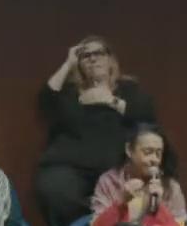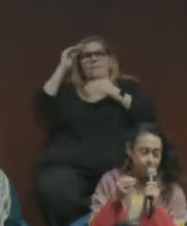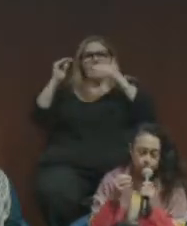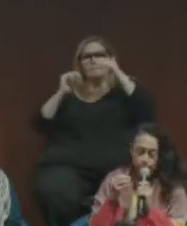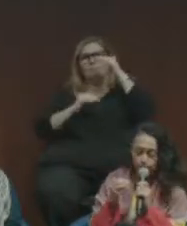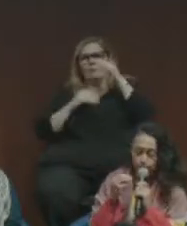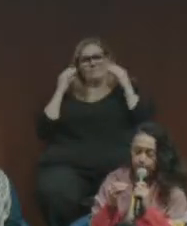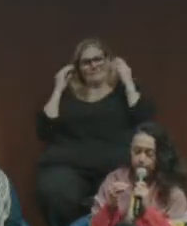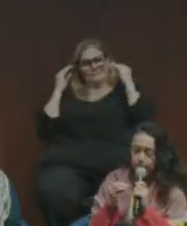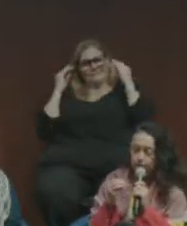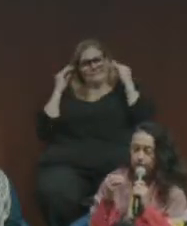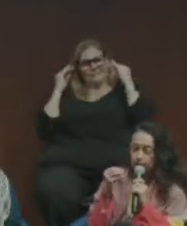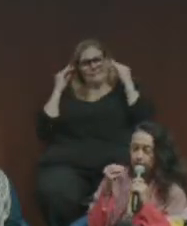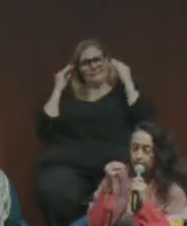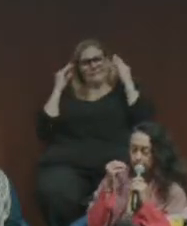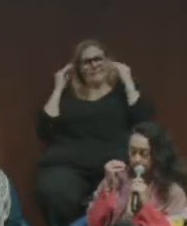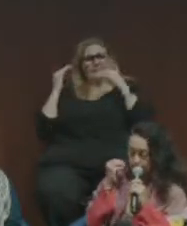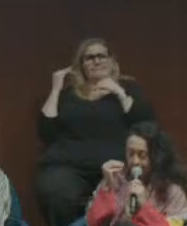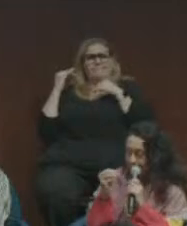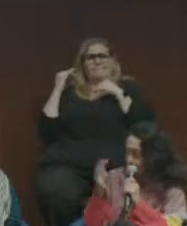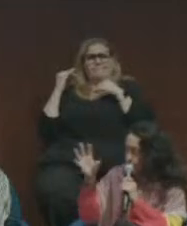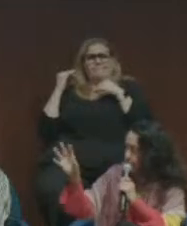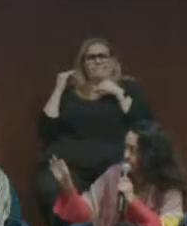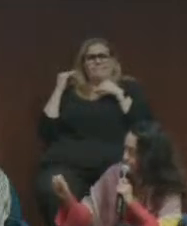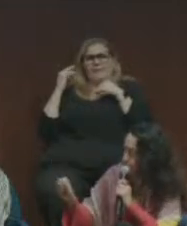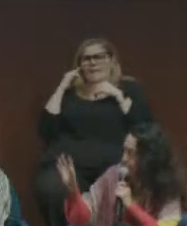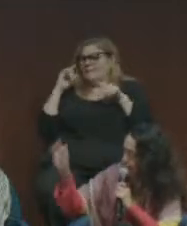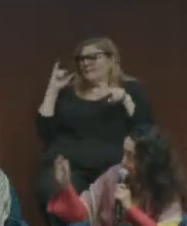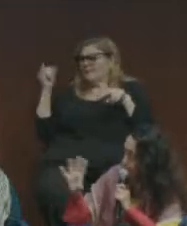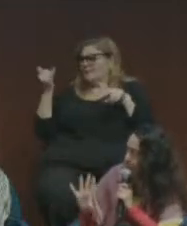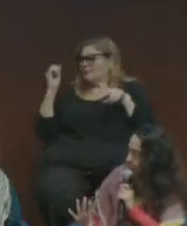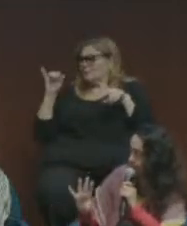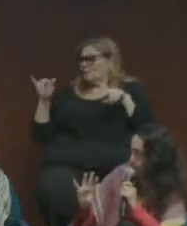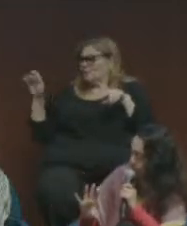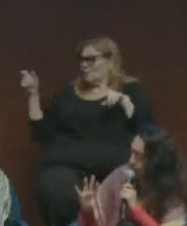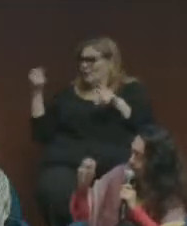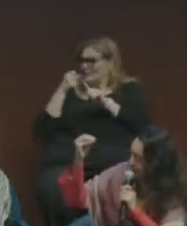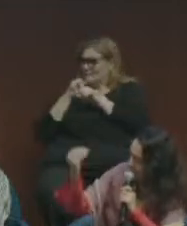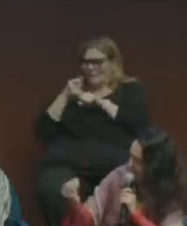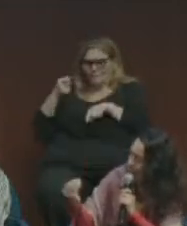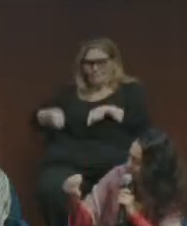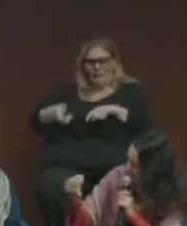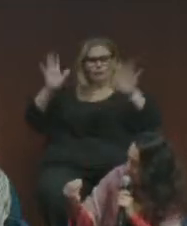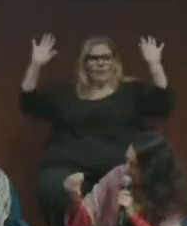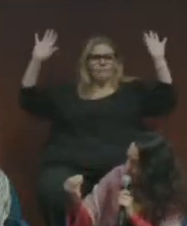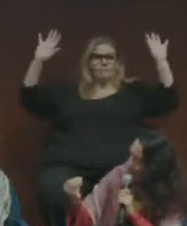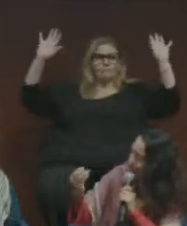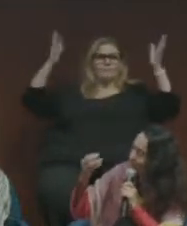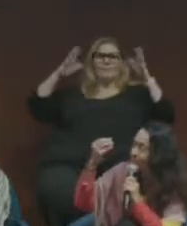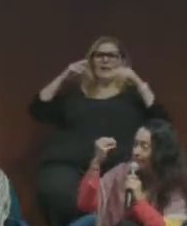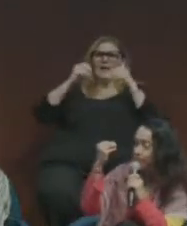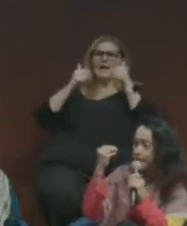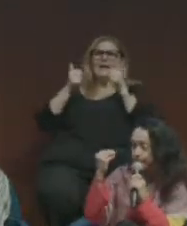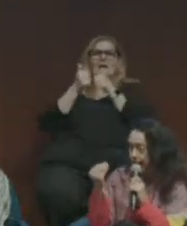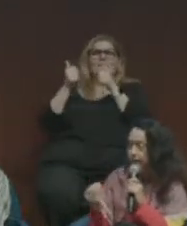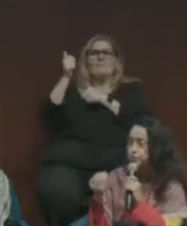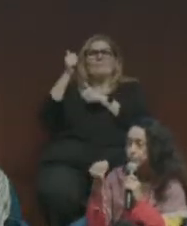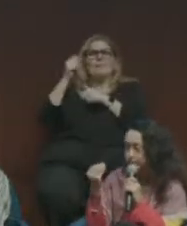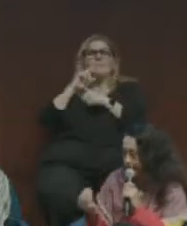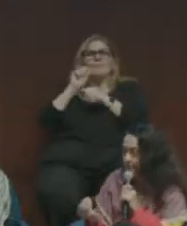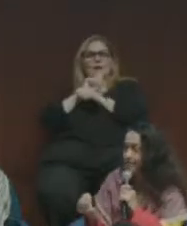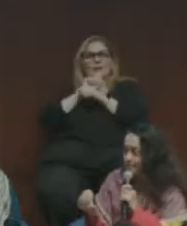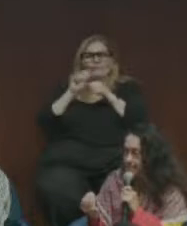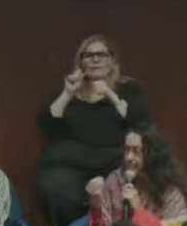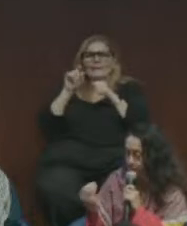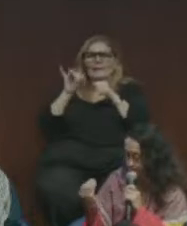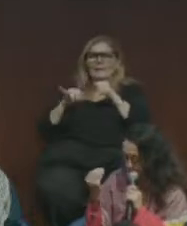thinking, thank you, Ujju, for the question. I think, Joyce, what you said, boom, mic drop about the care from above. What it